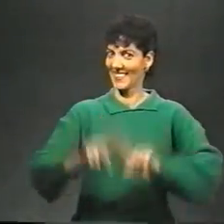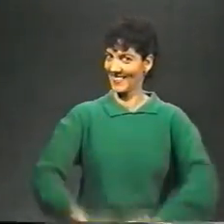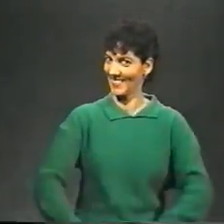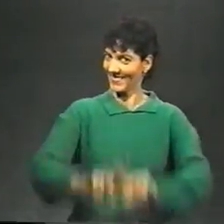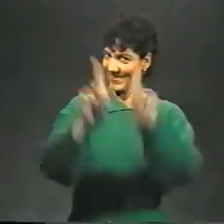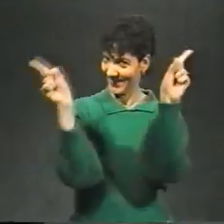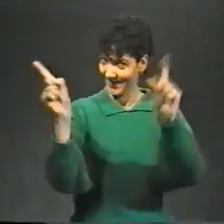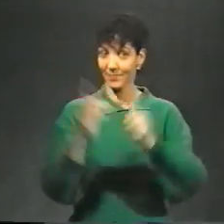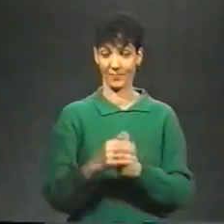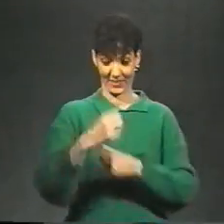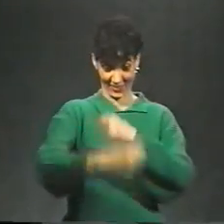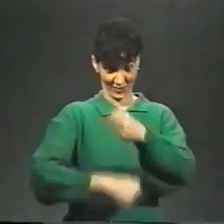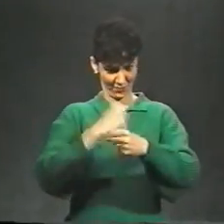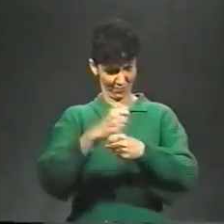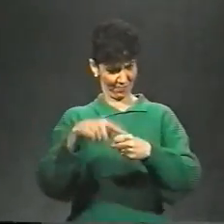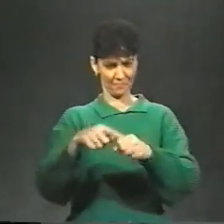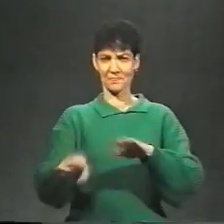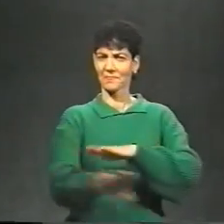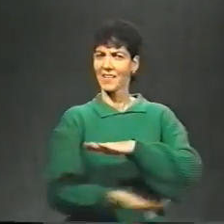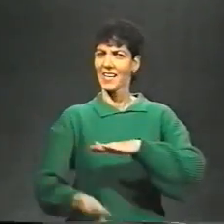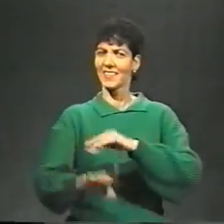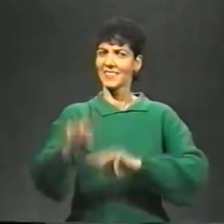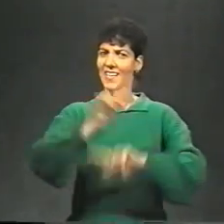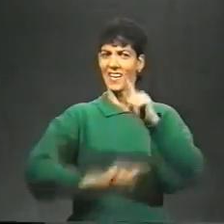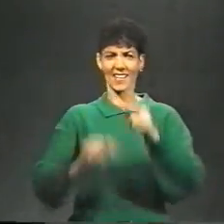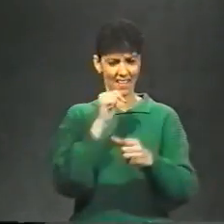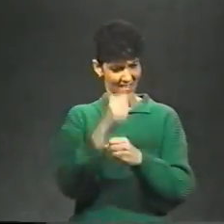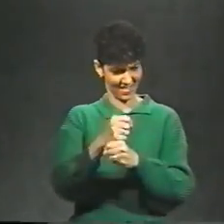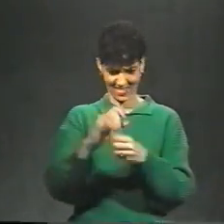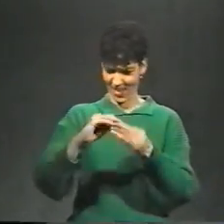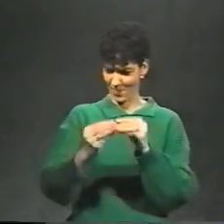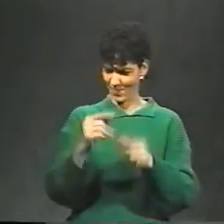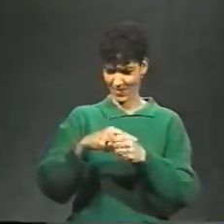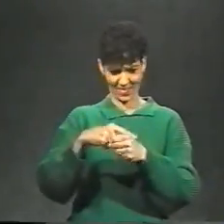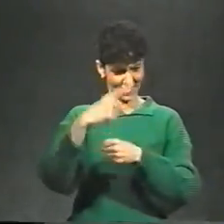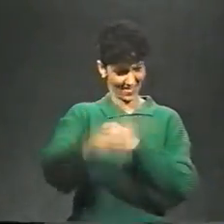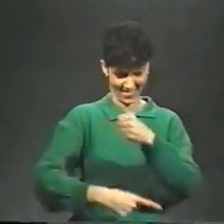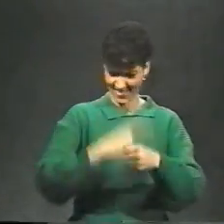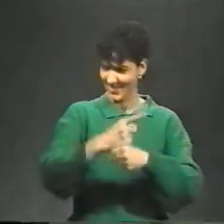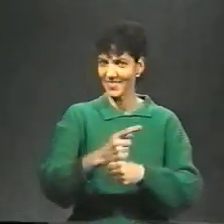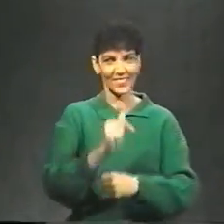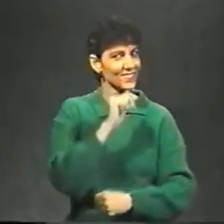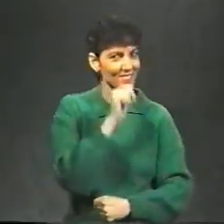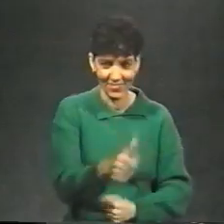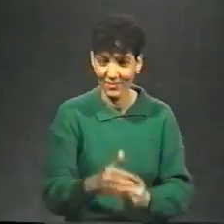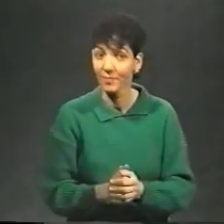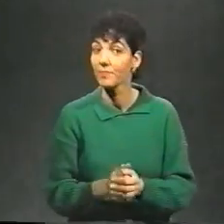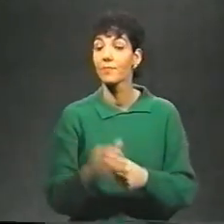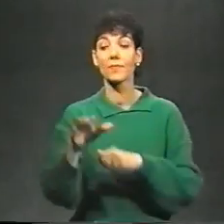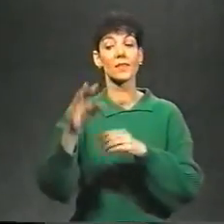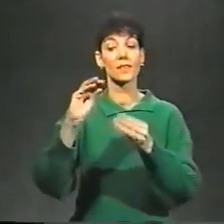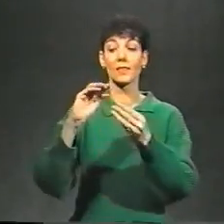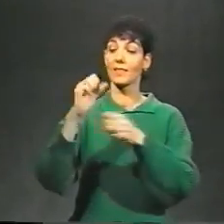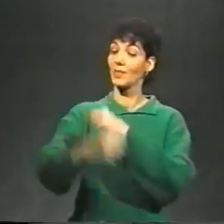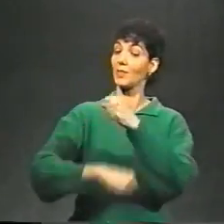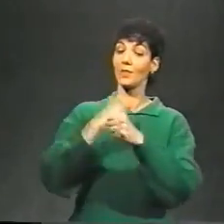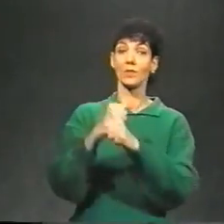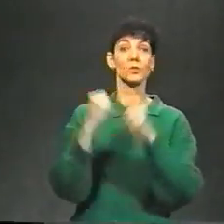Numbers do not incorporate into the sign for year, except for a unique set which relates to years in the past. This is a